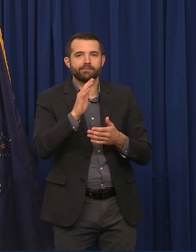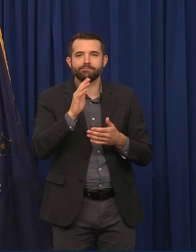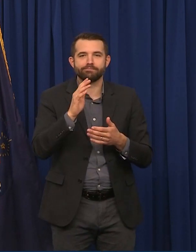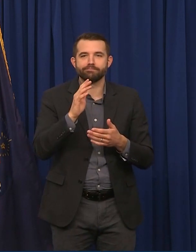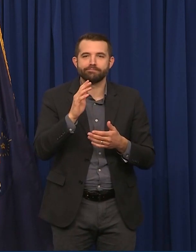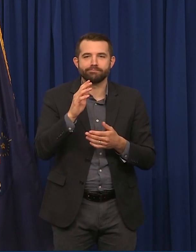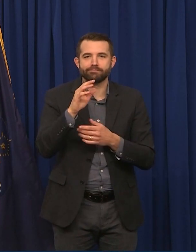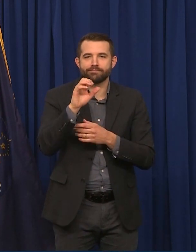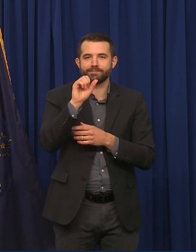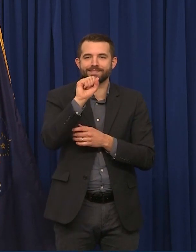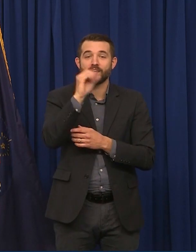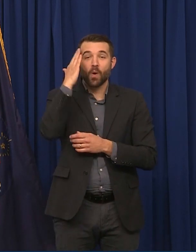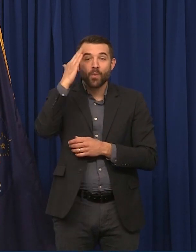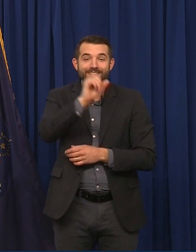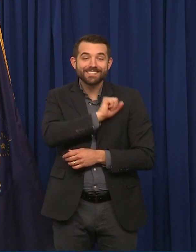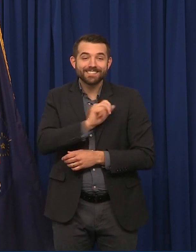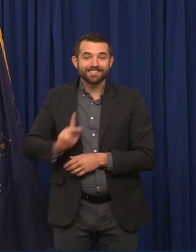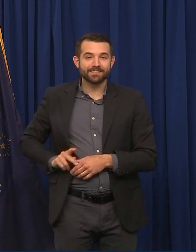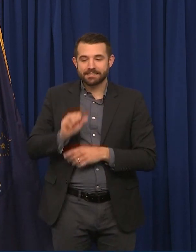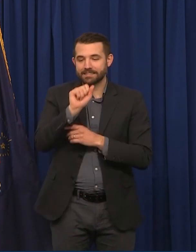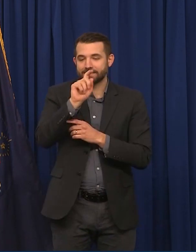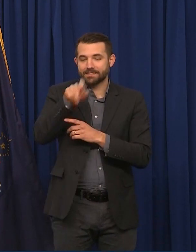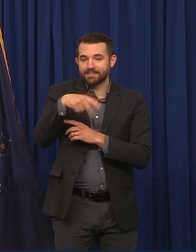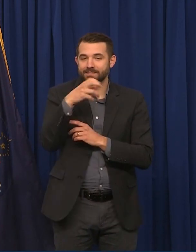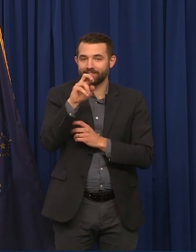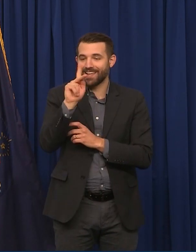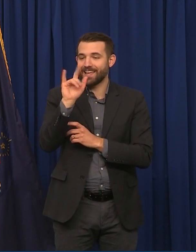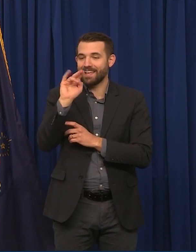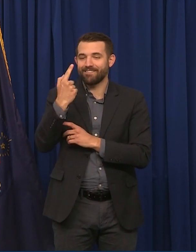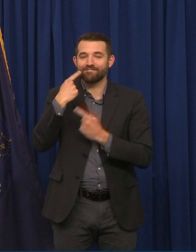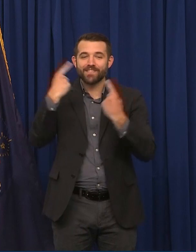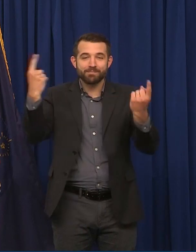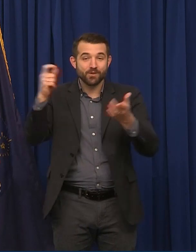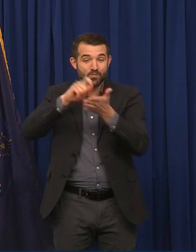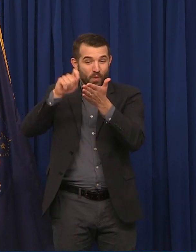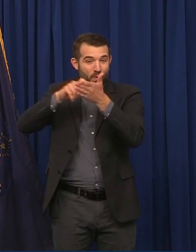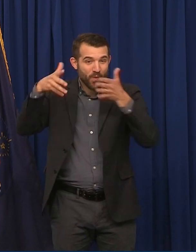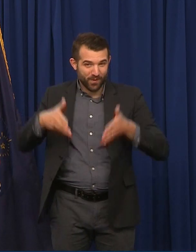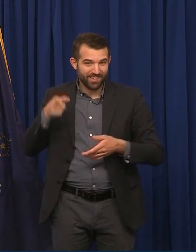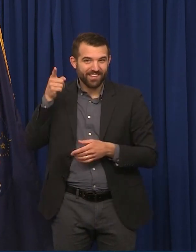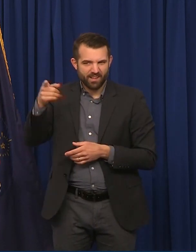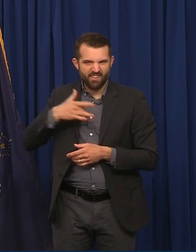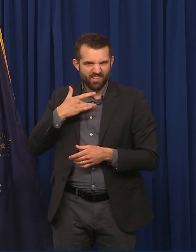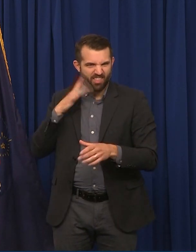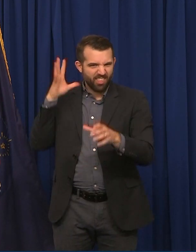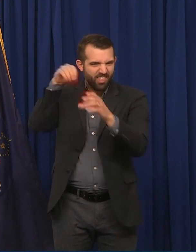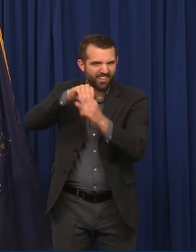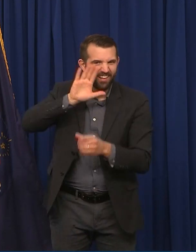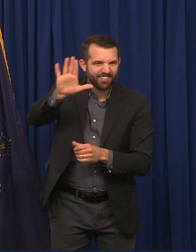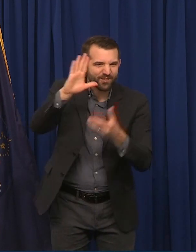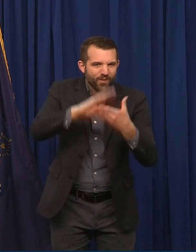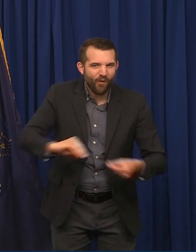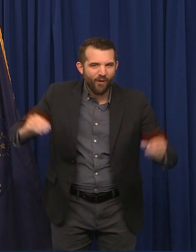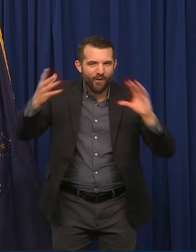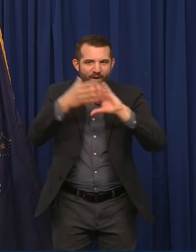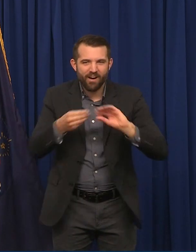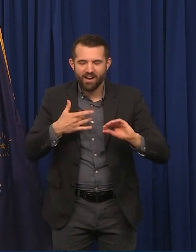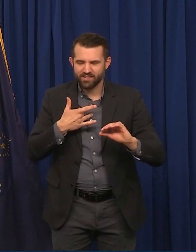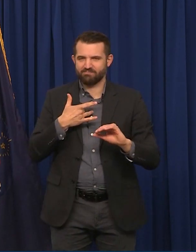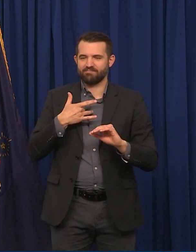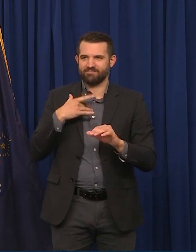But unlike a dream, where your subconscious is in control, or a work of